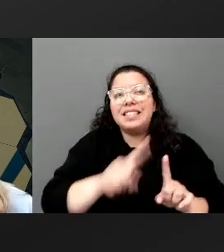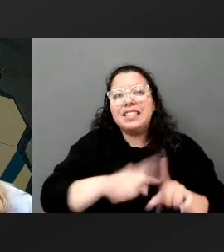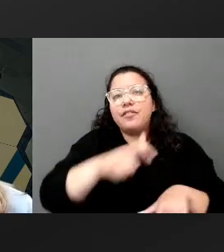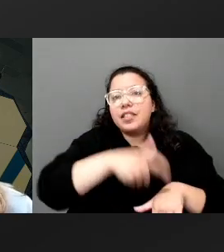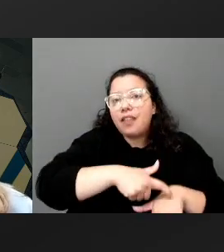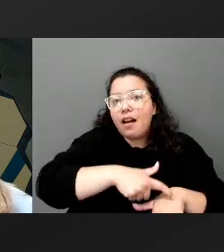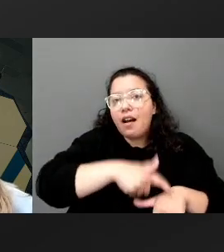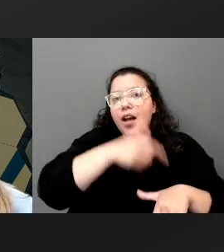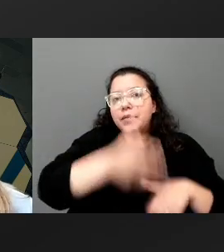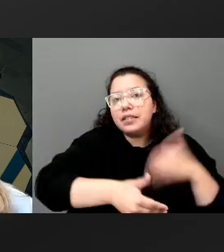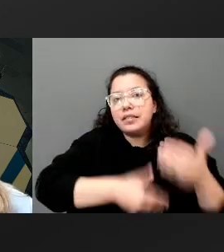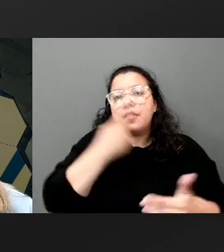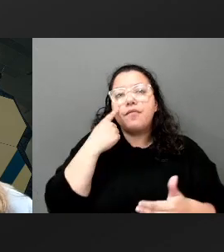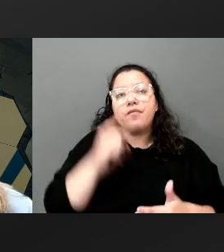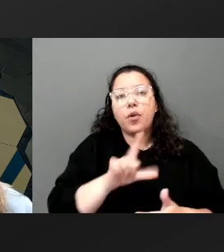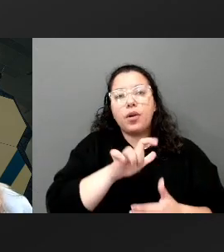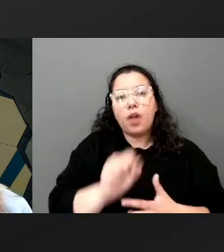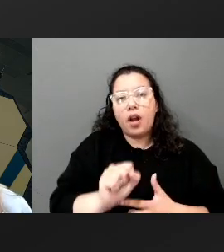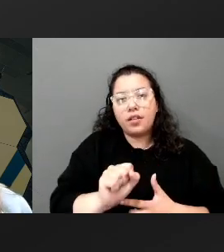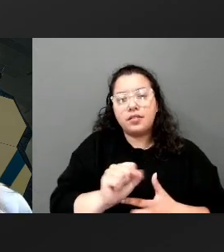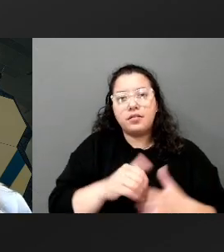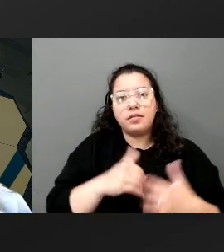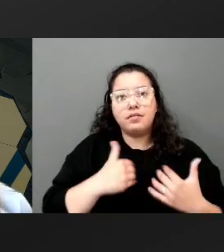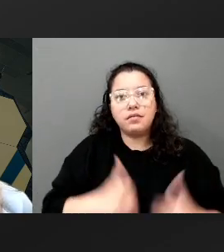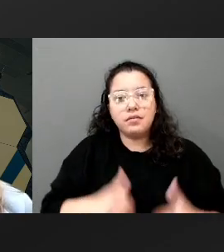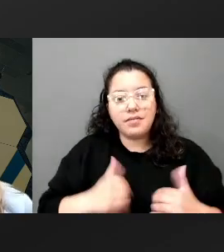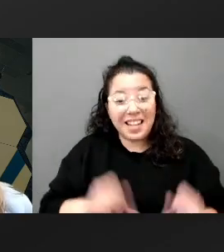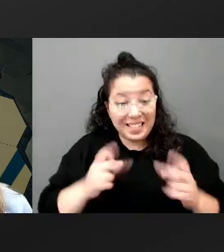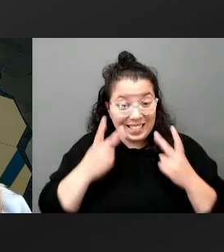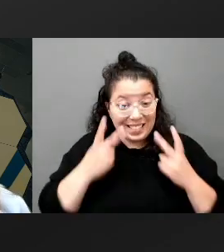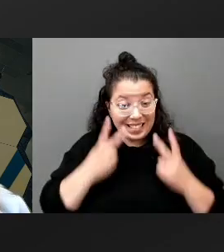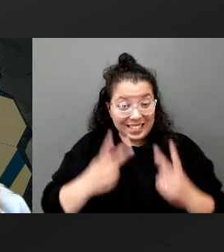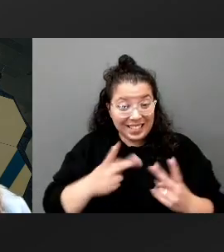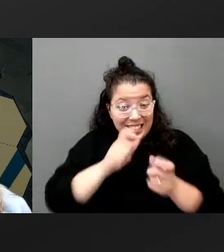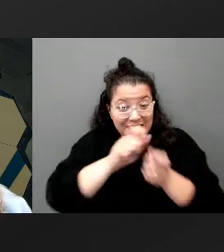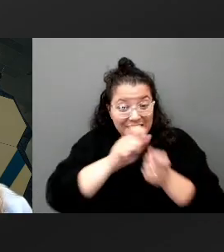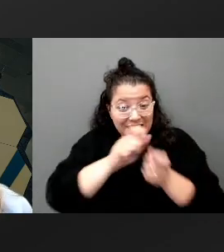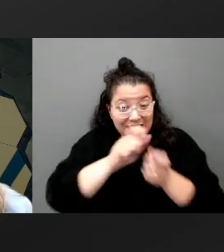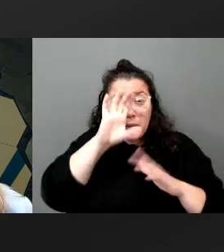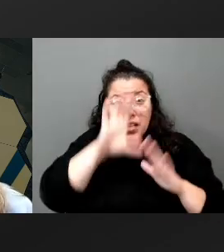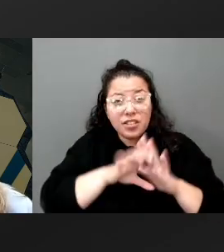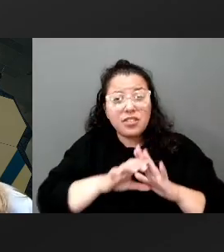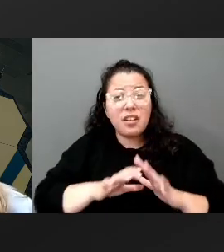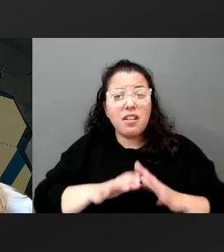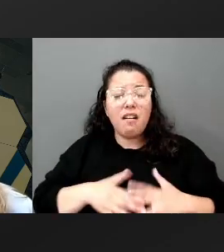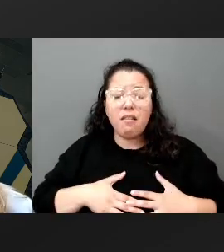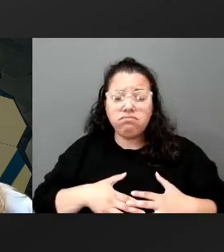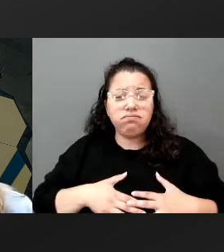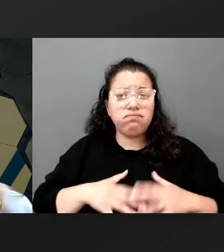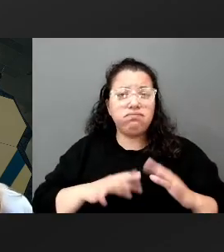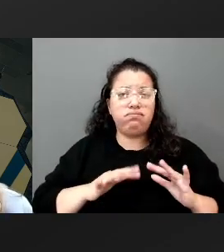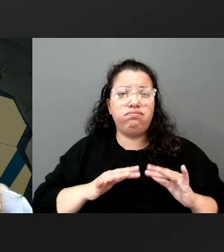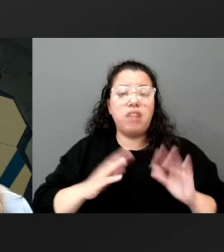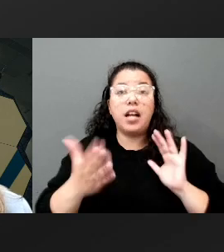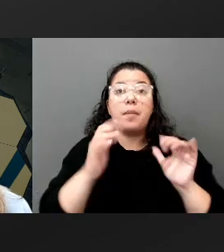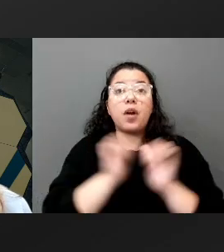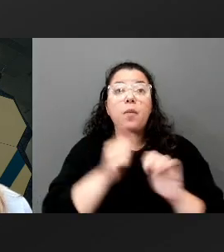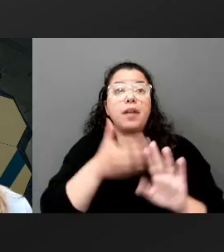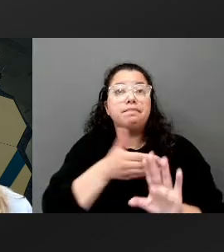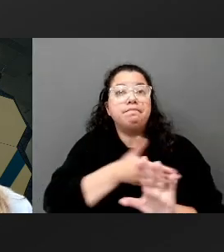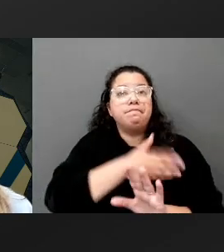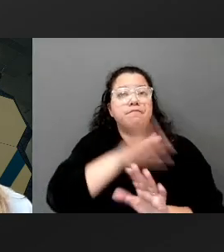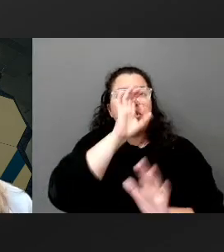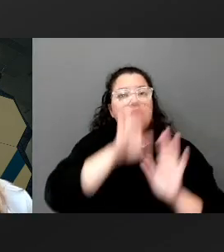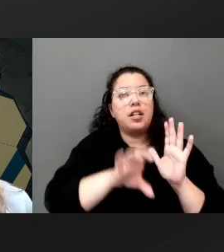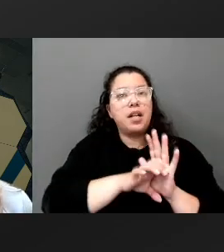extreme. The level of detail in these pictures compared to some of our predecessor images of this particular object, or